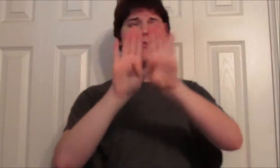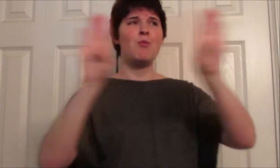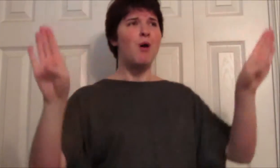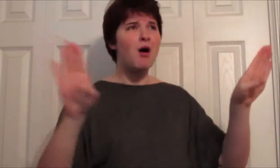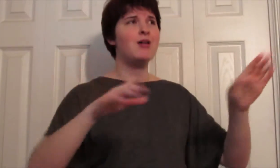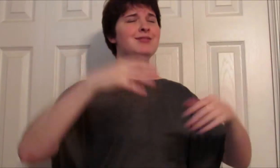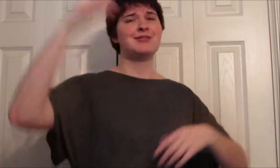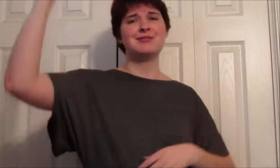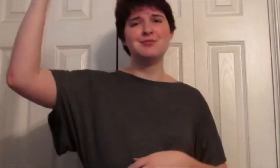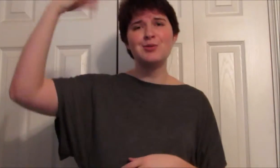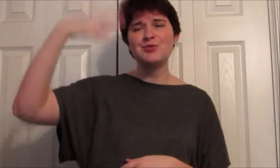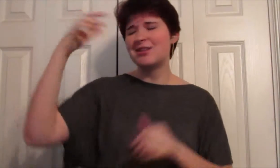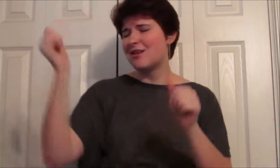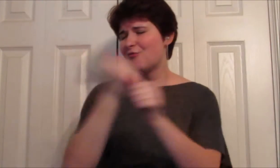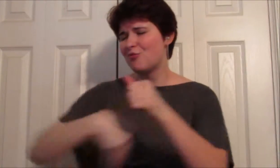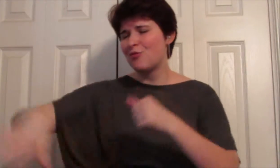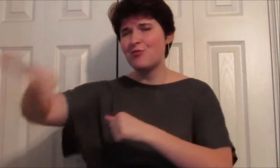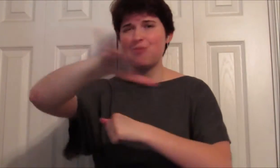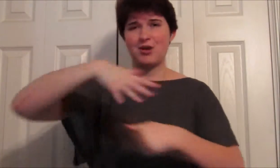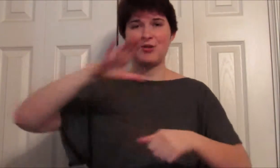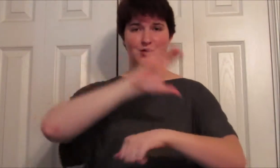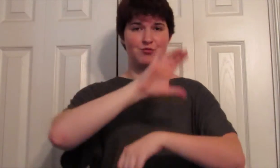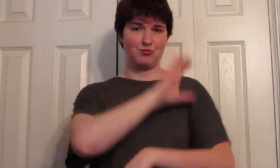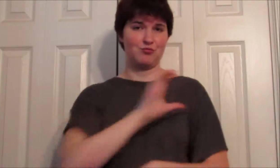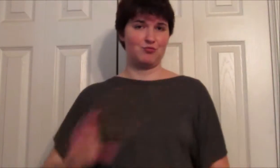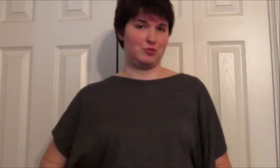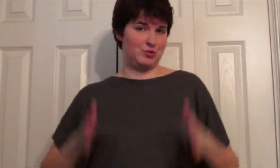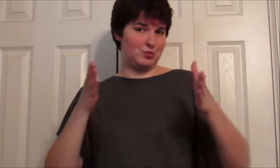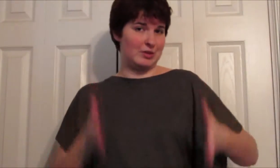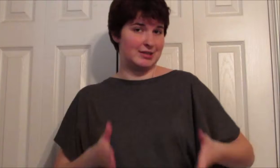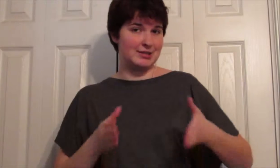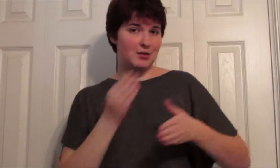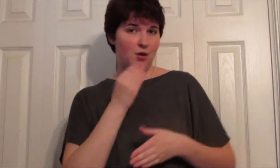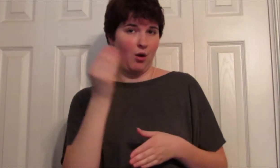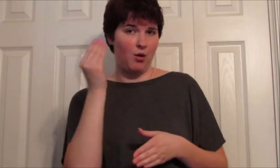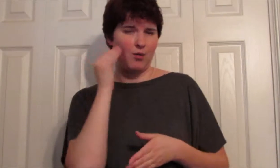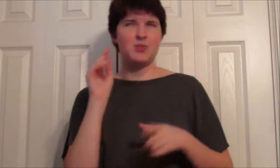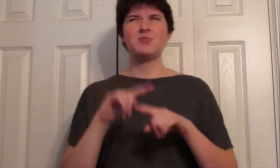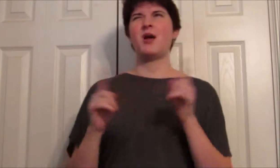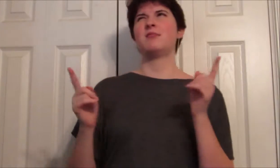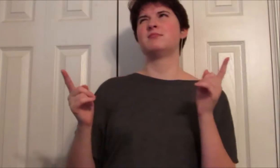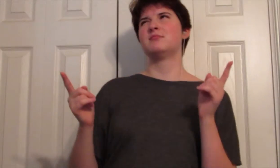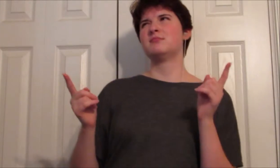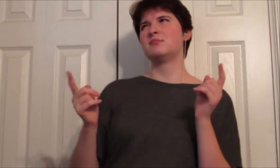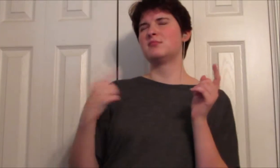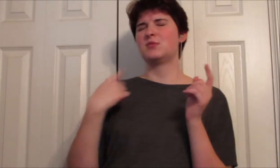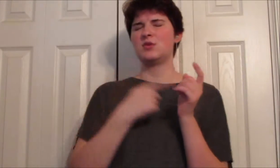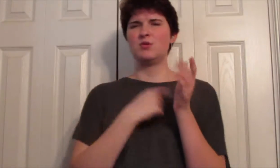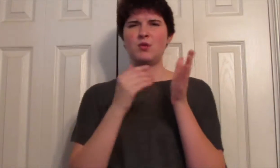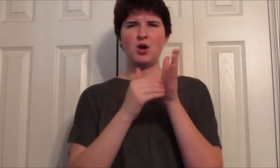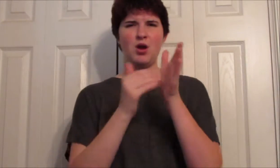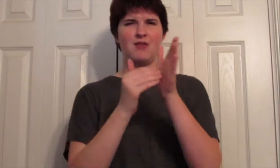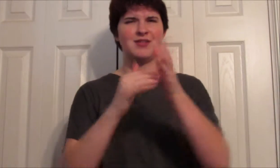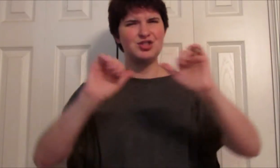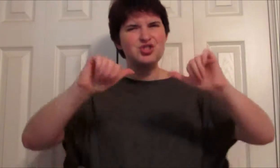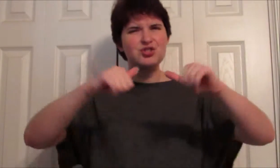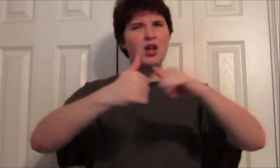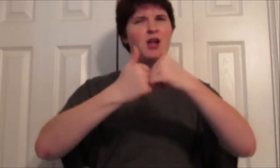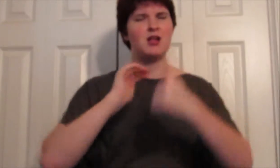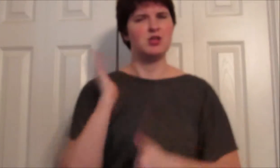and lampshades. It's all over the place in Christian homes. Yet how often is it that we actually challenge